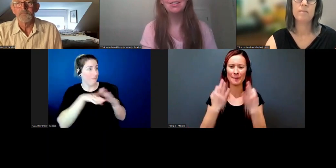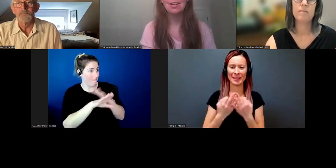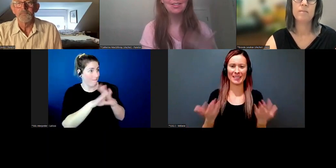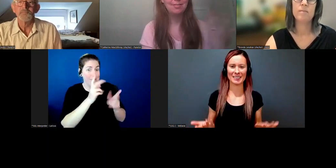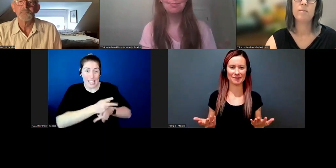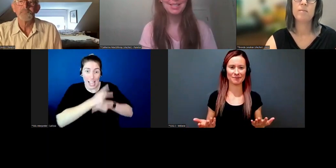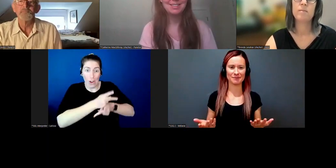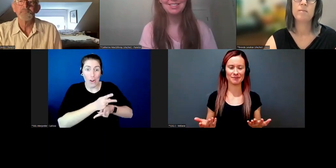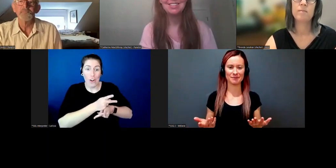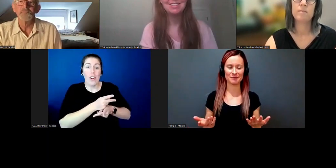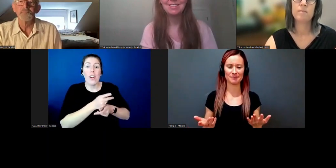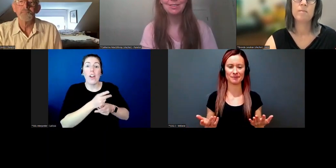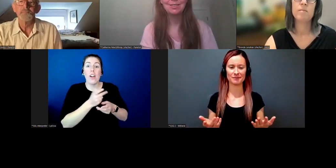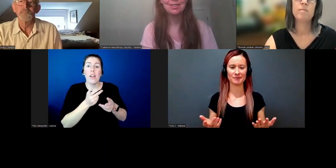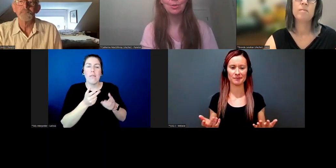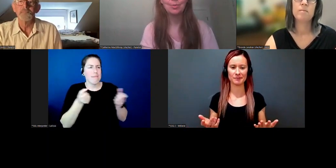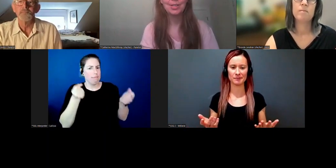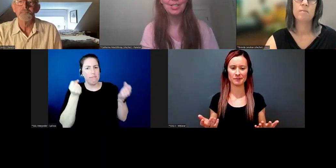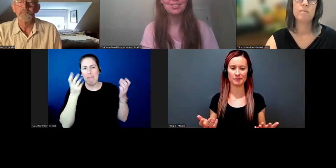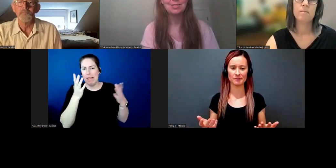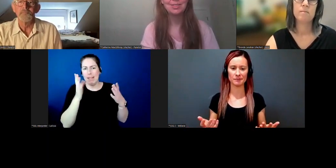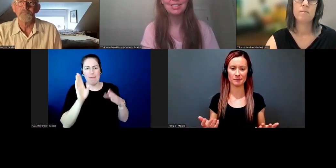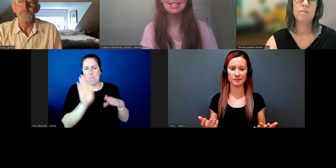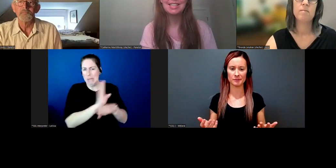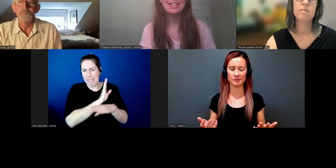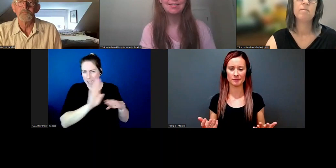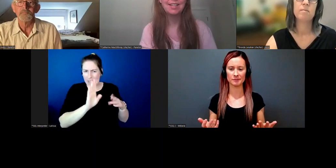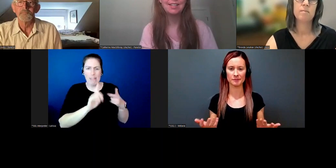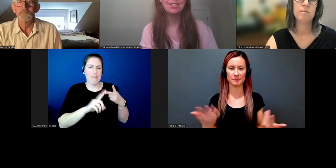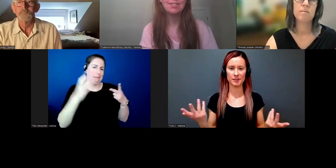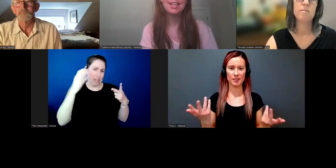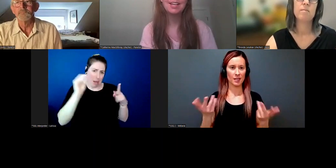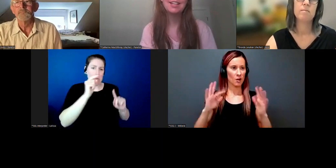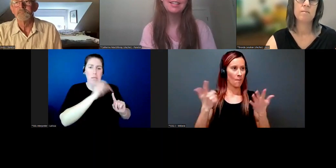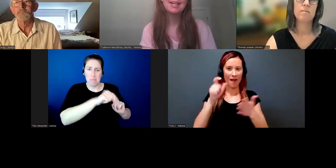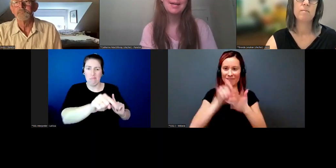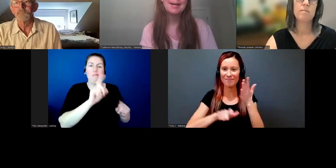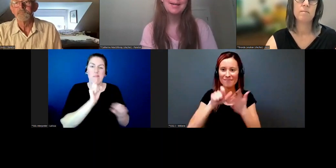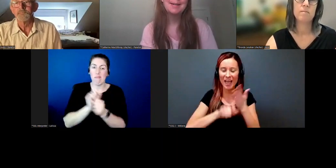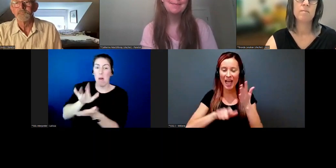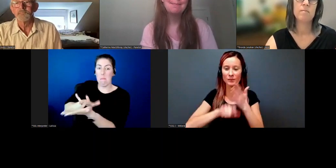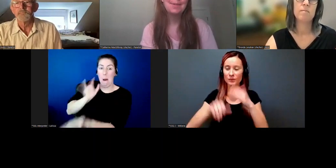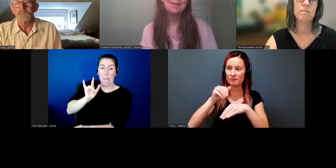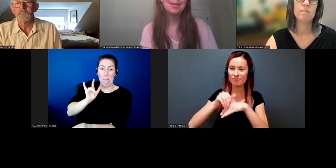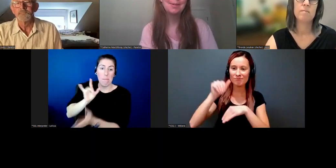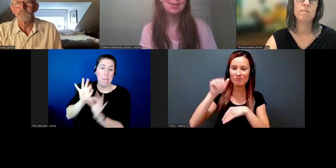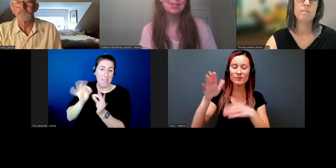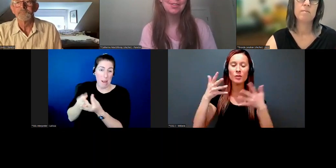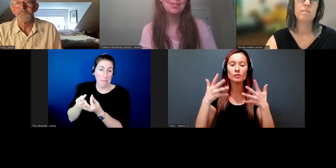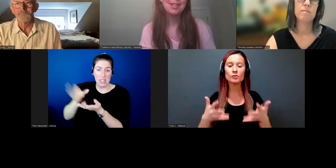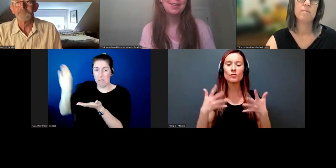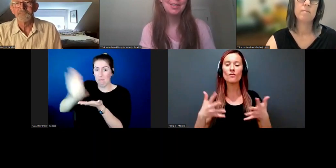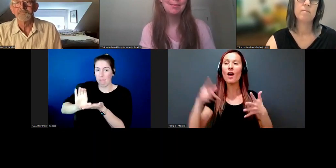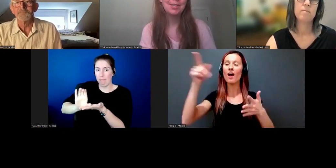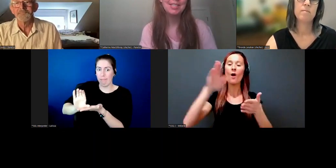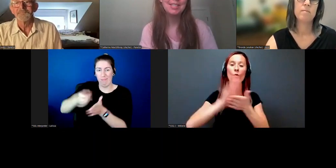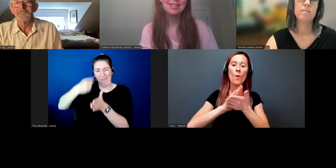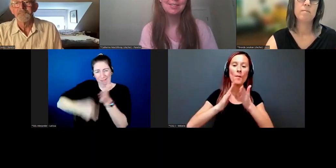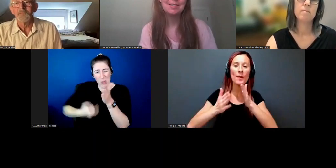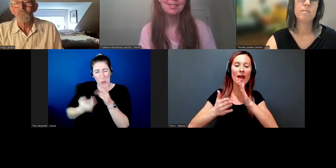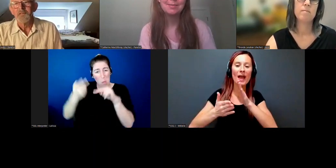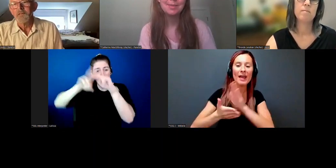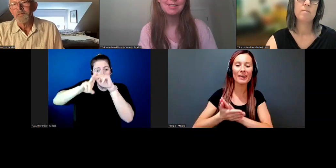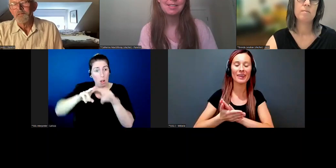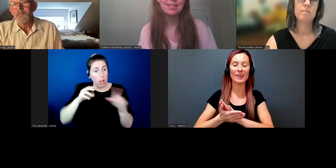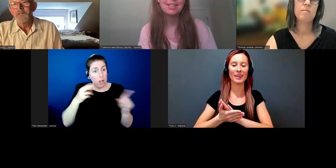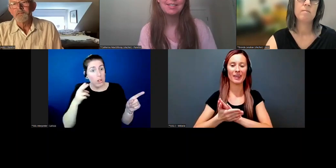a lot of businesses and corporations really did take advantage of that. Hubert, I'm not sure if you have any more details on